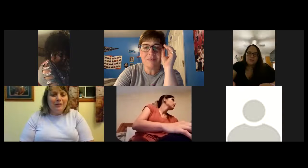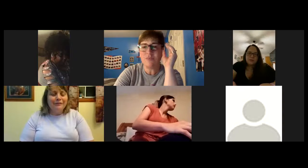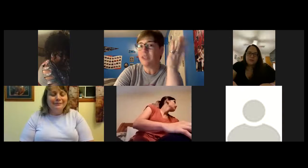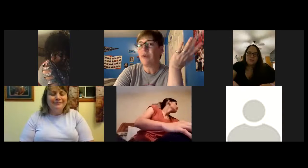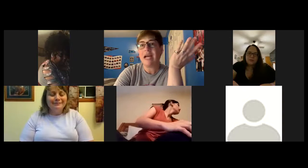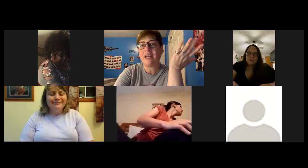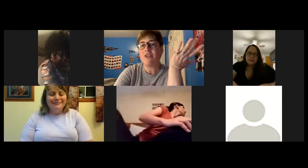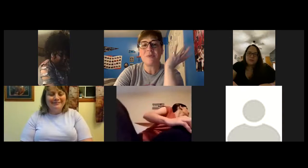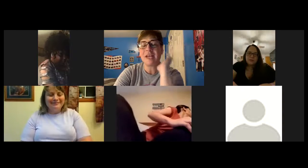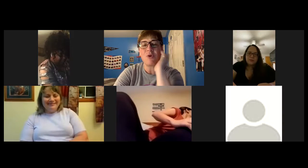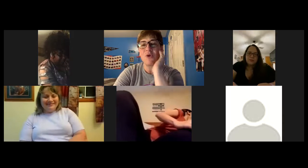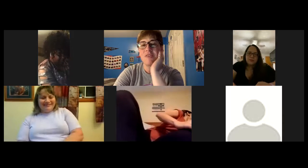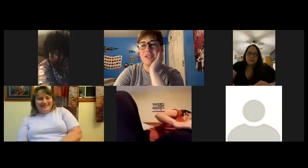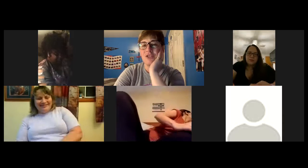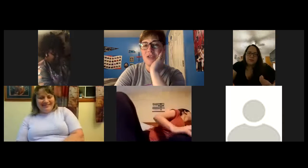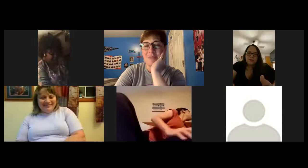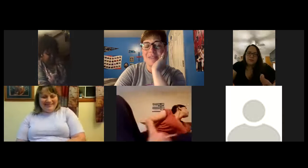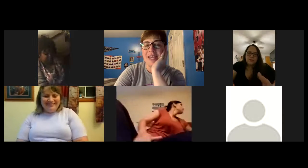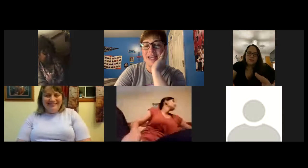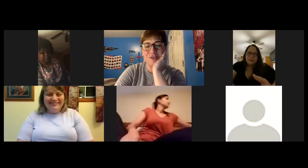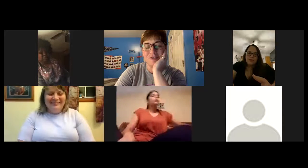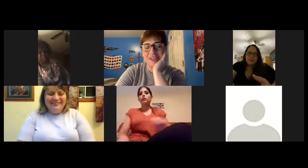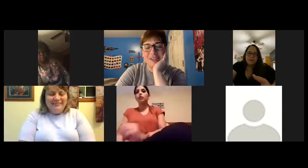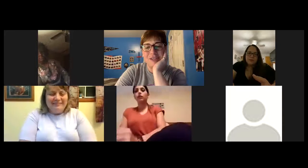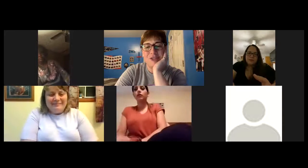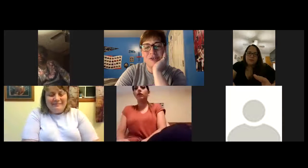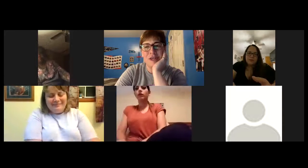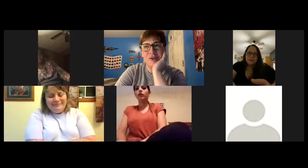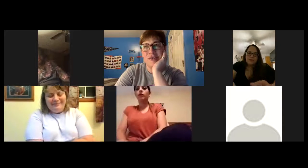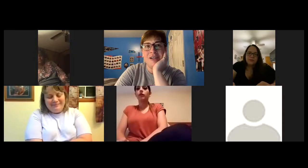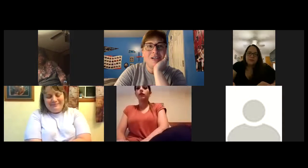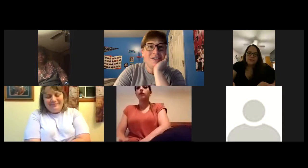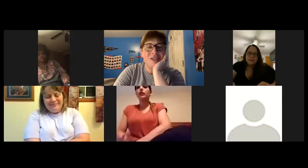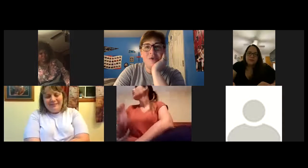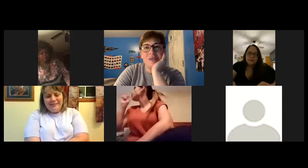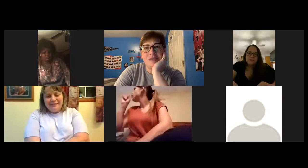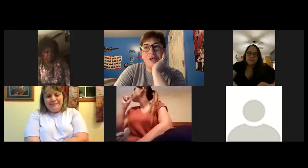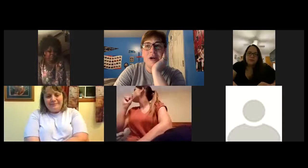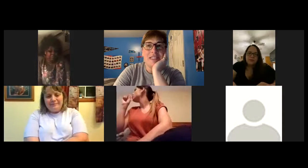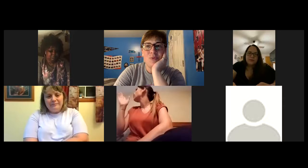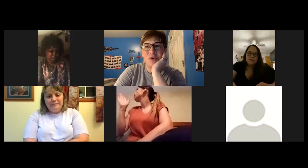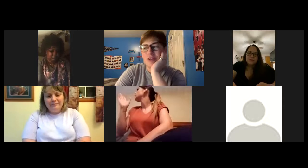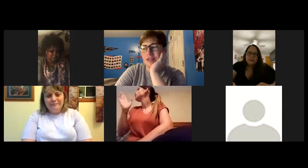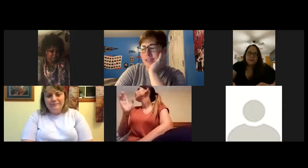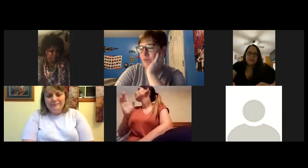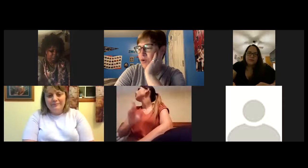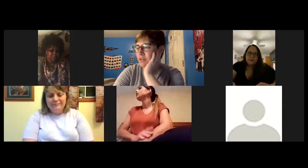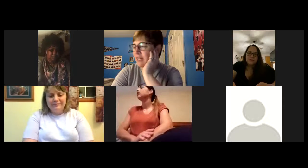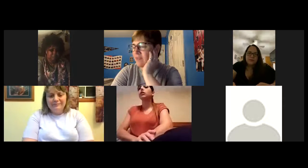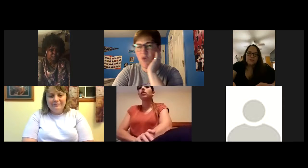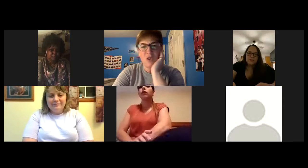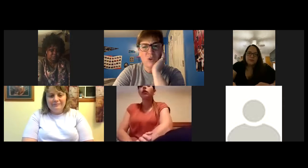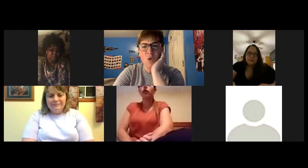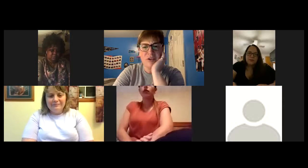make myself. With the radio, just pick out a word that you hear them say, or, you hear, a crazy word, some word